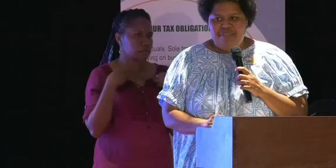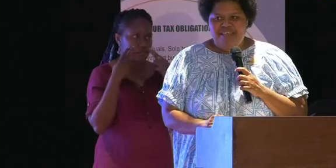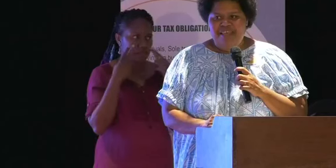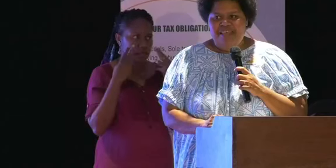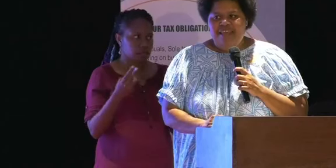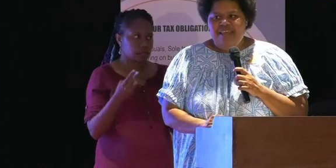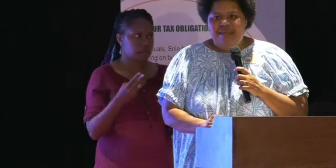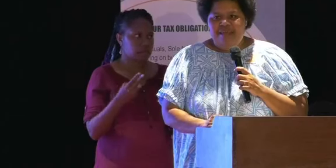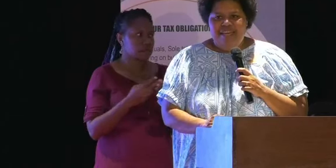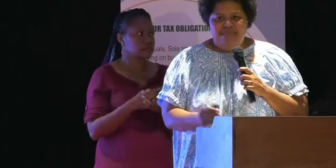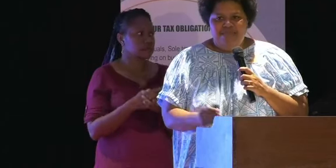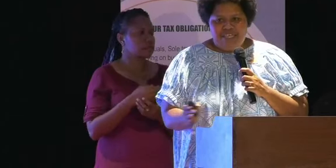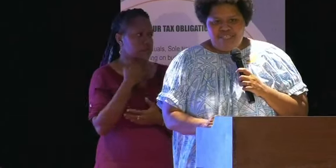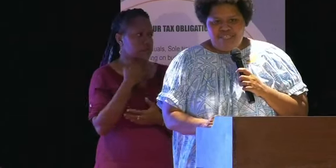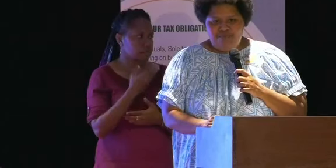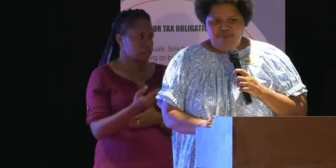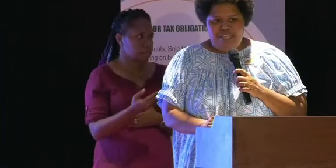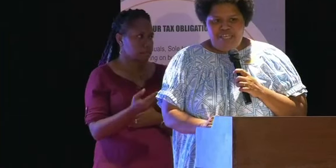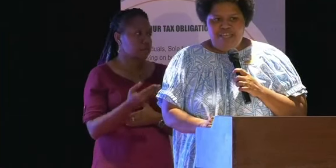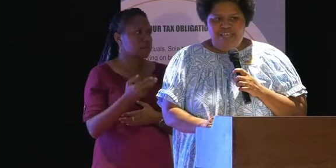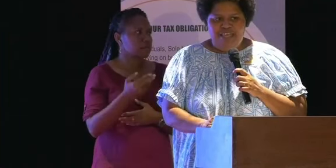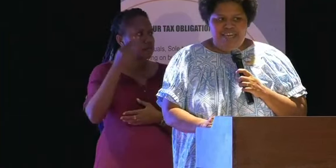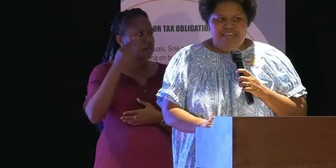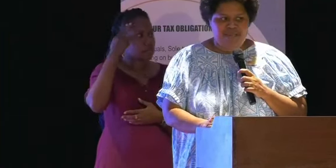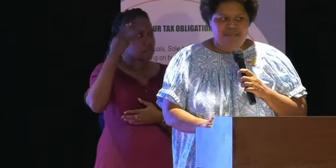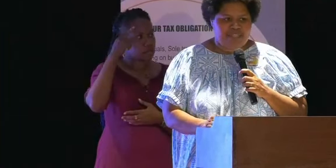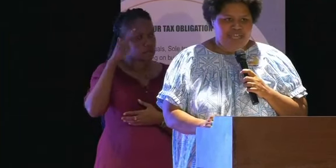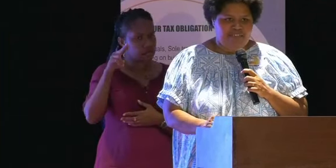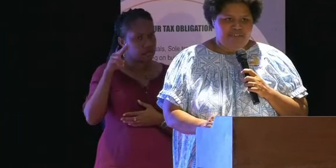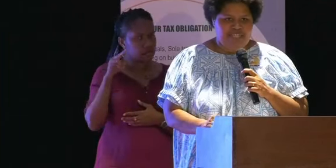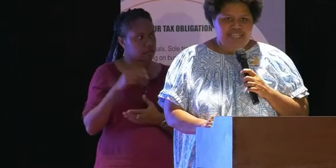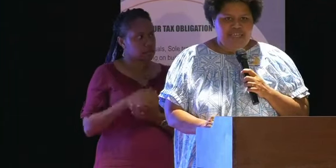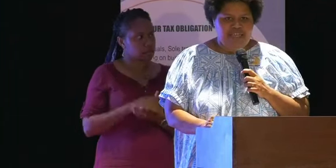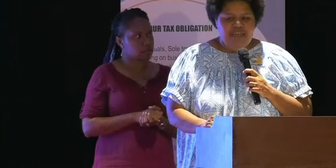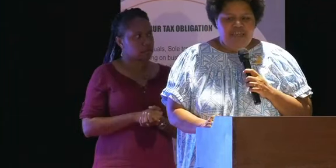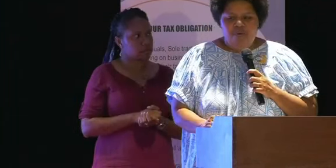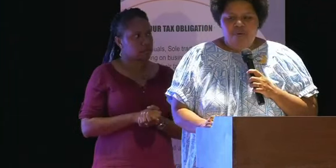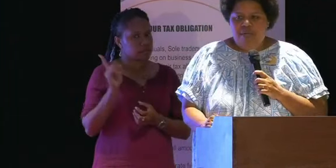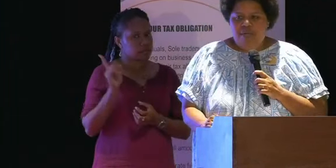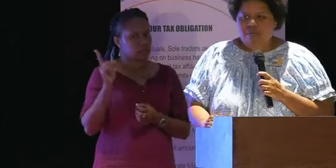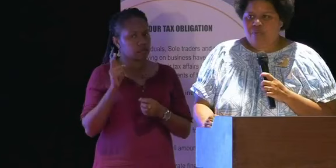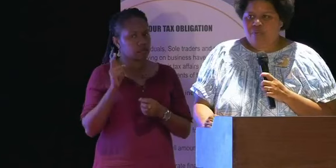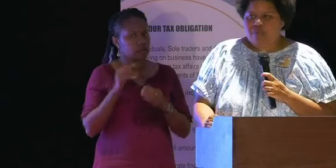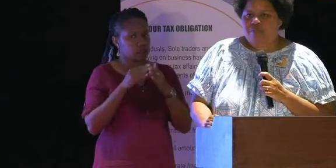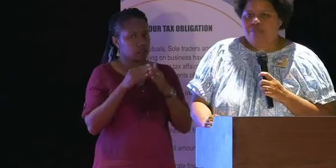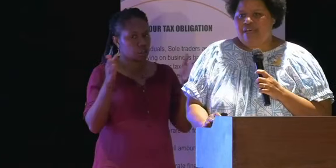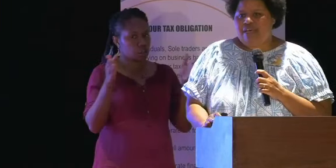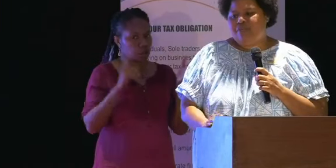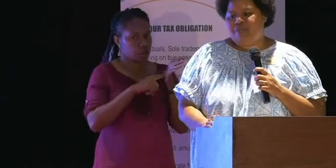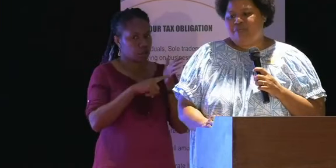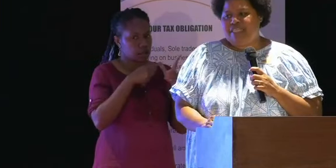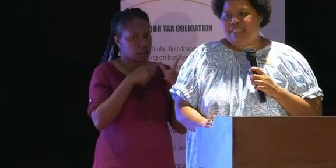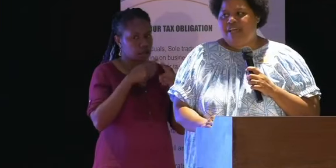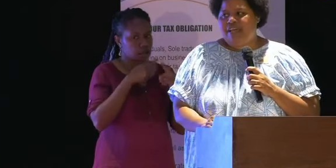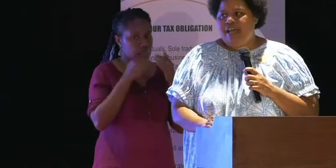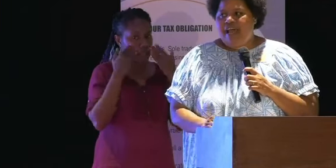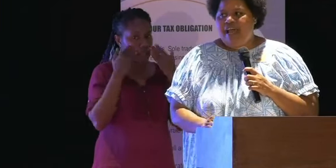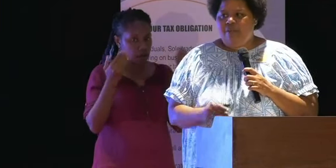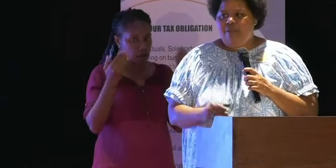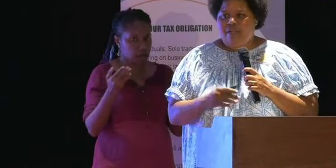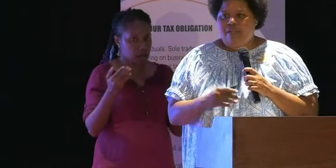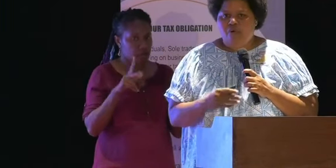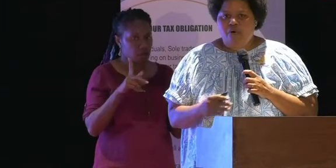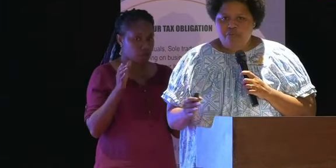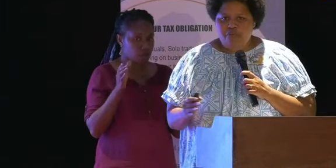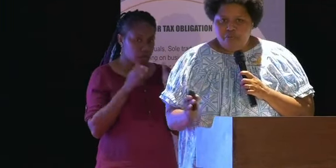having me. My name is Akosita Moy, and I'm with the IRC. What I will do with you this afternoon is